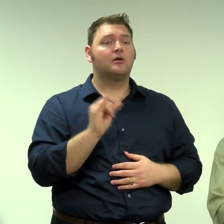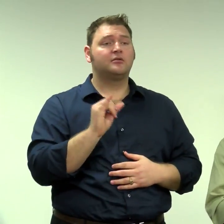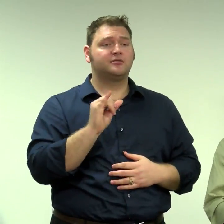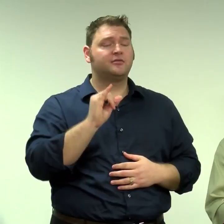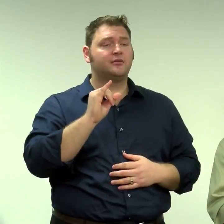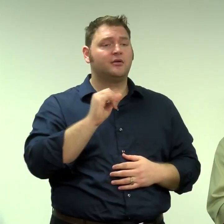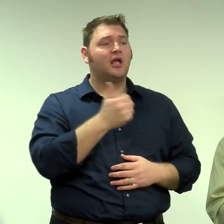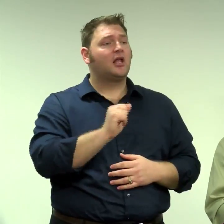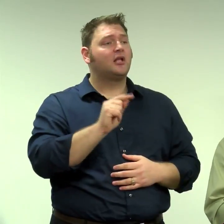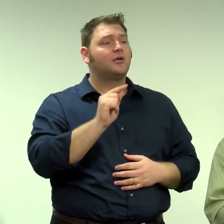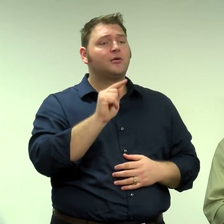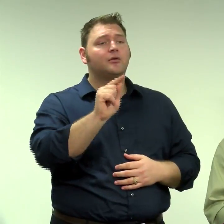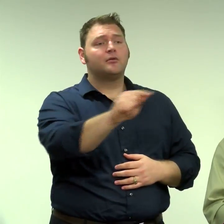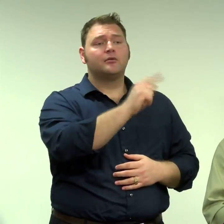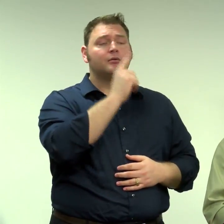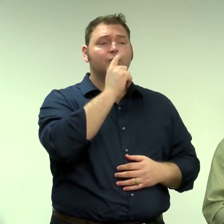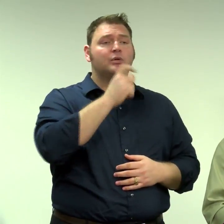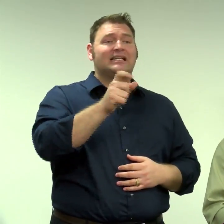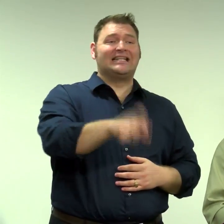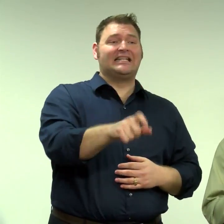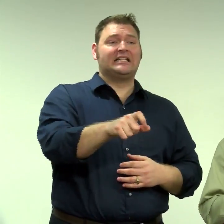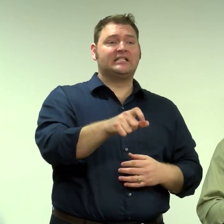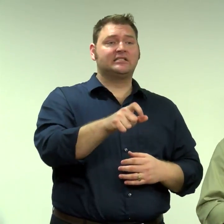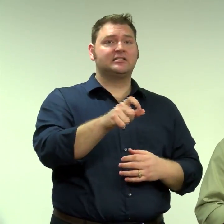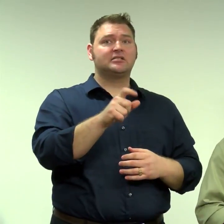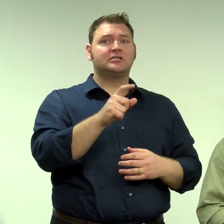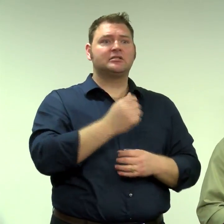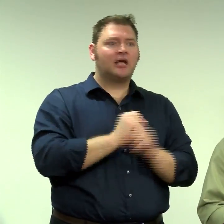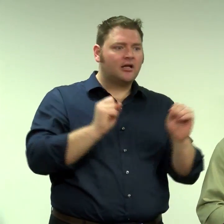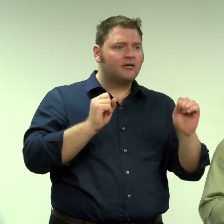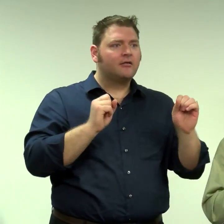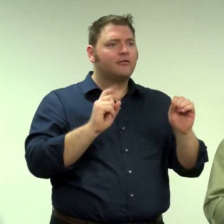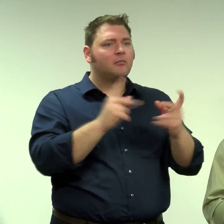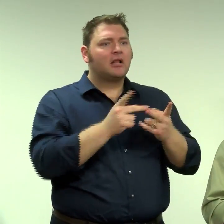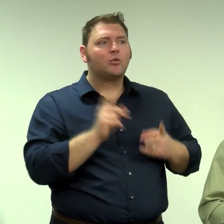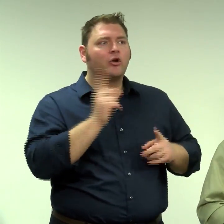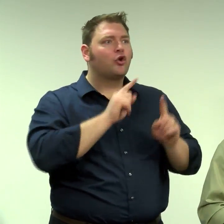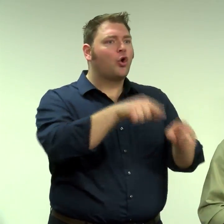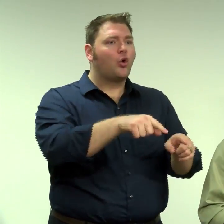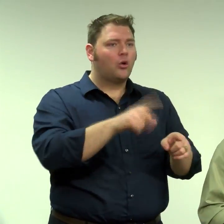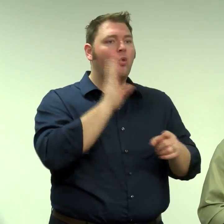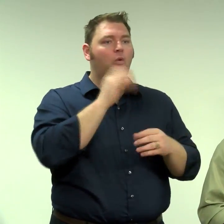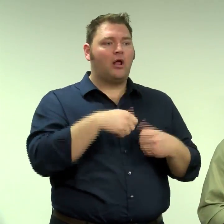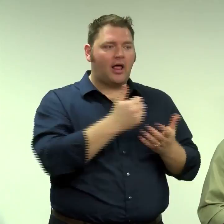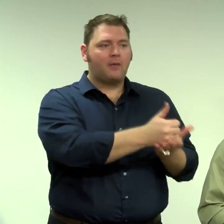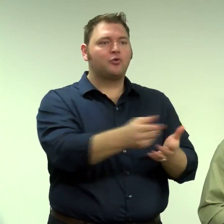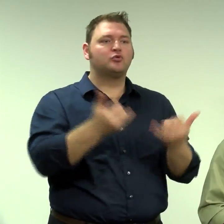of anyone who is in need of shelter in the city of Houston today. Can you